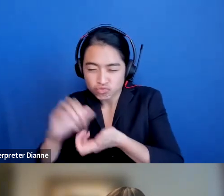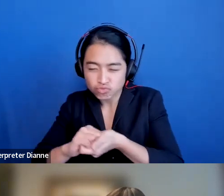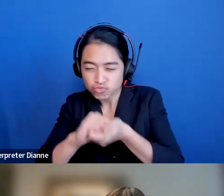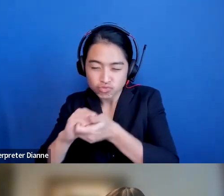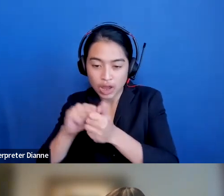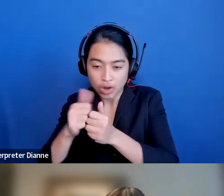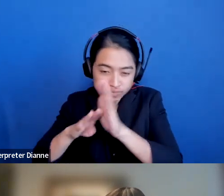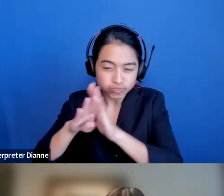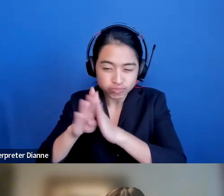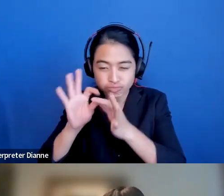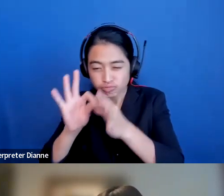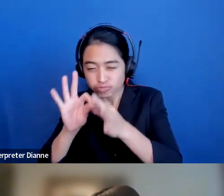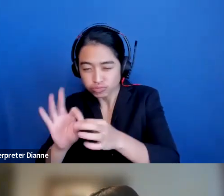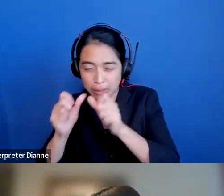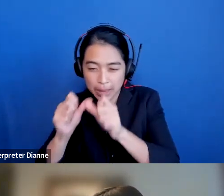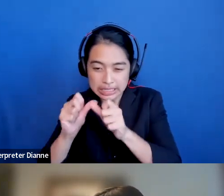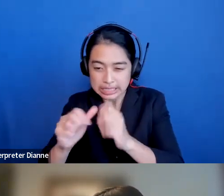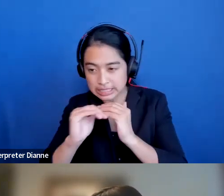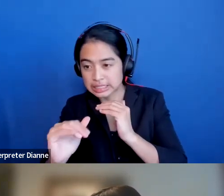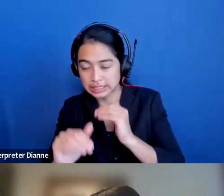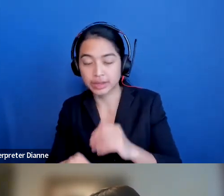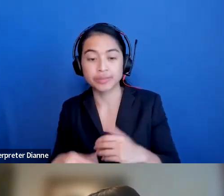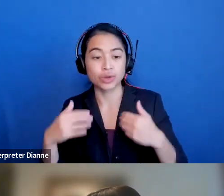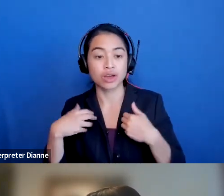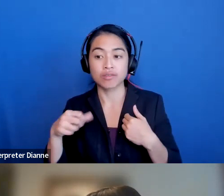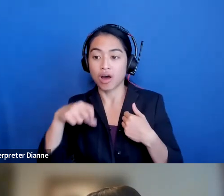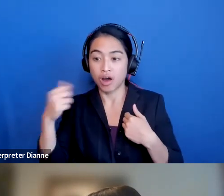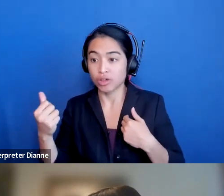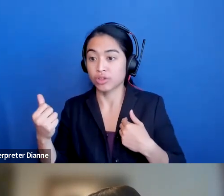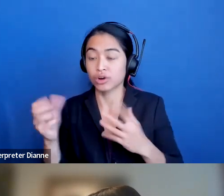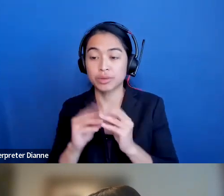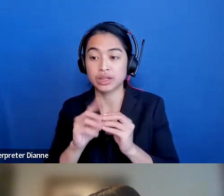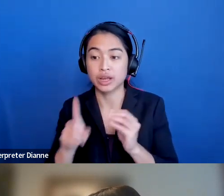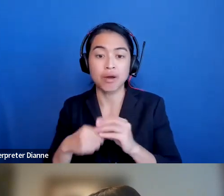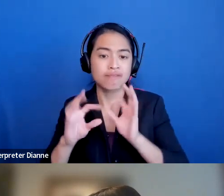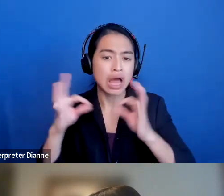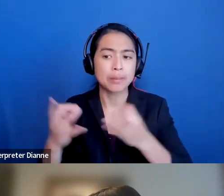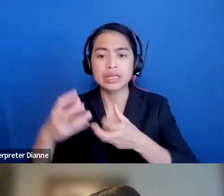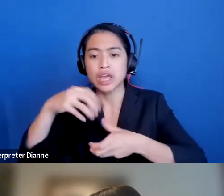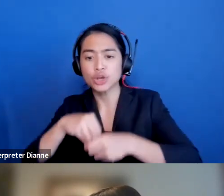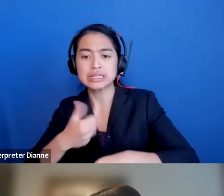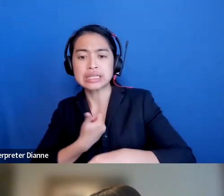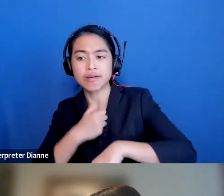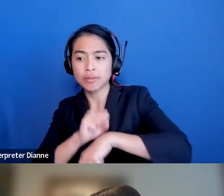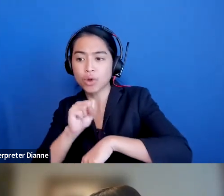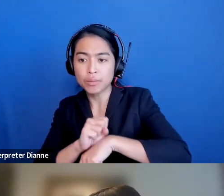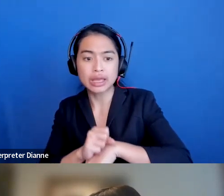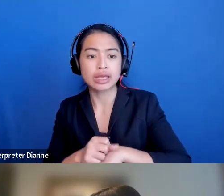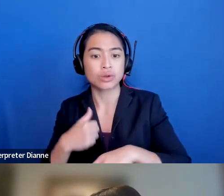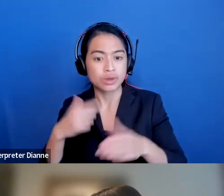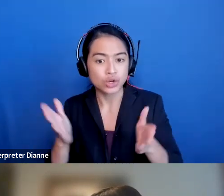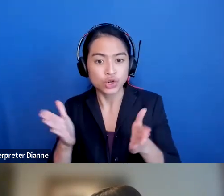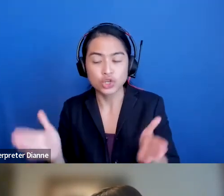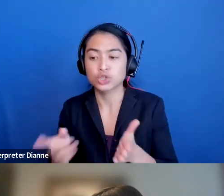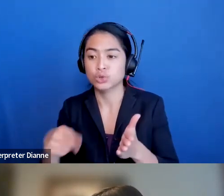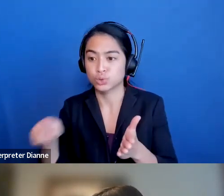development and maintenance. We also have other briefs about family engagement, self-employment. We encourage you